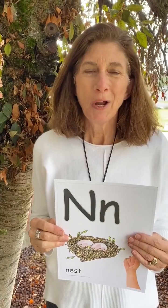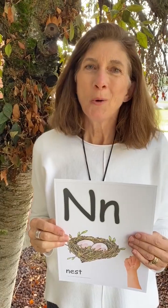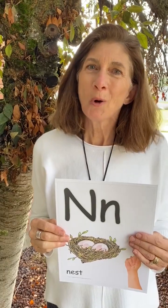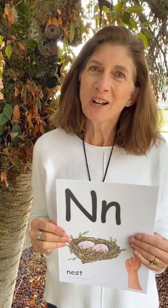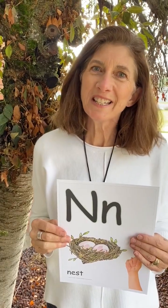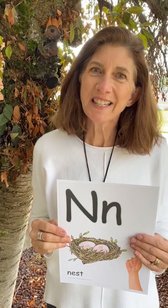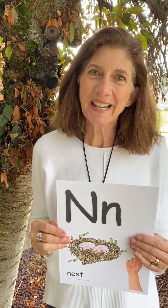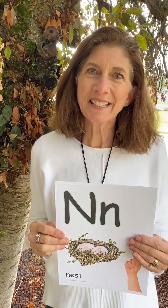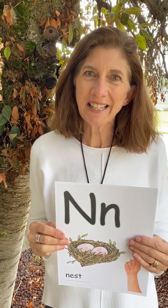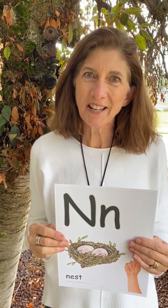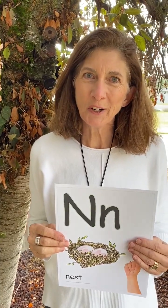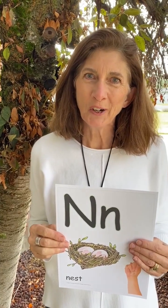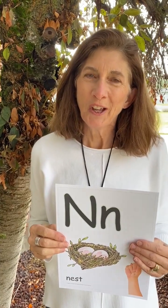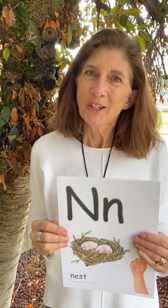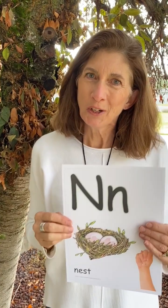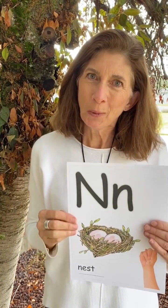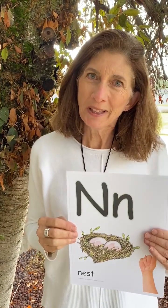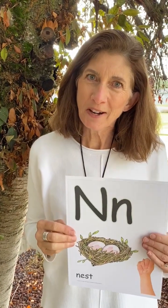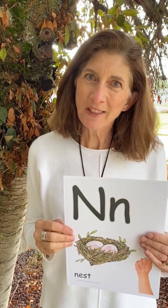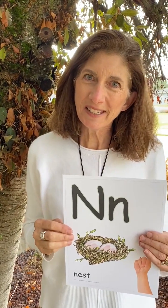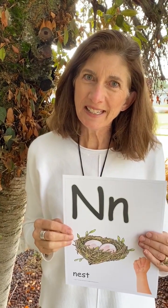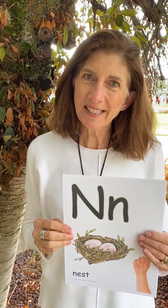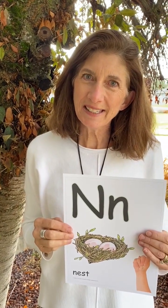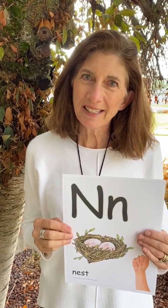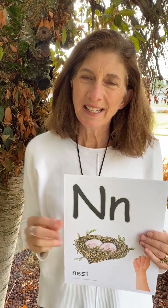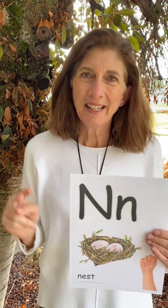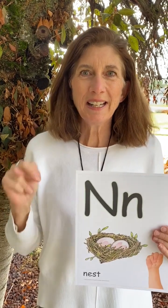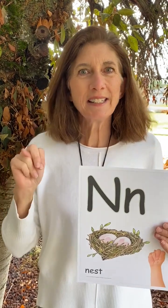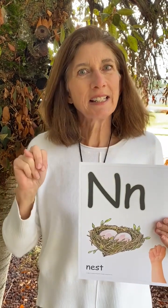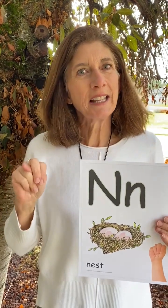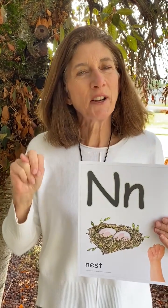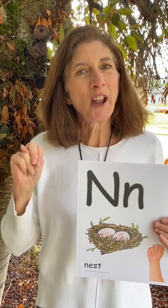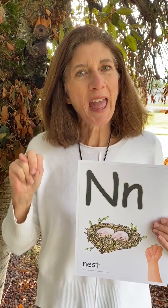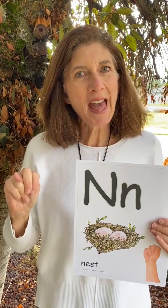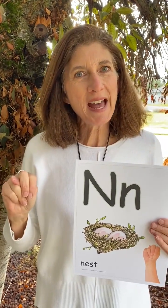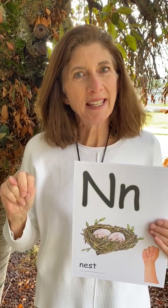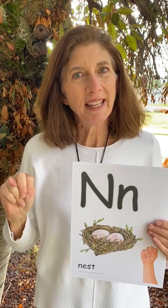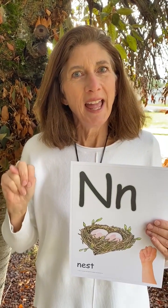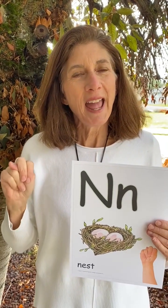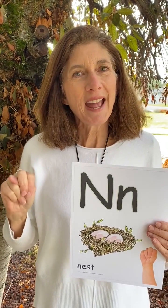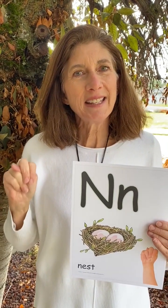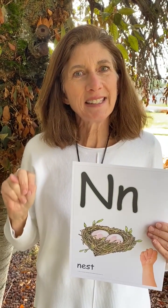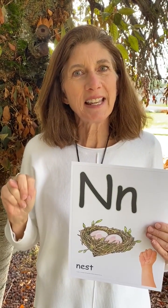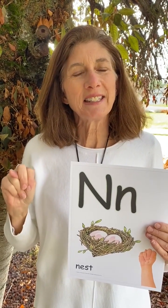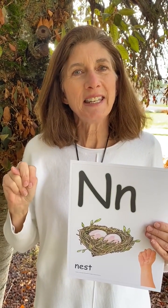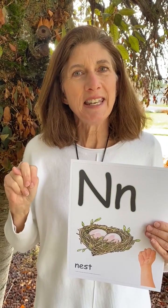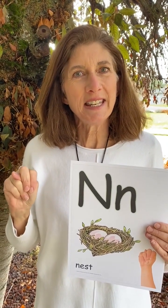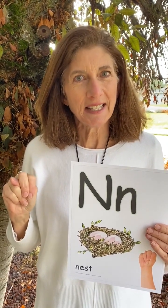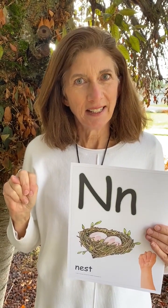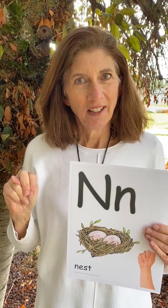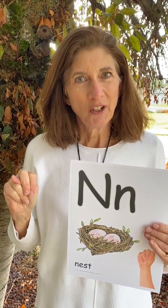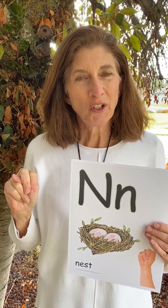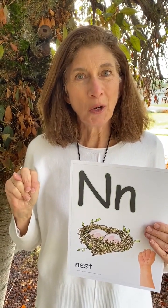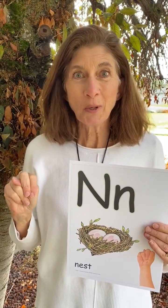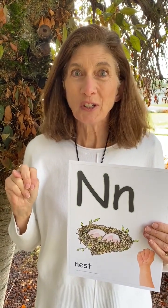We're on to the next letter. Do you know what letter this is? It's the letter N. N says N. Do you know what